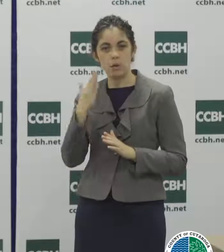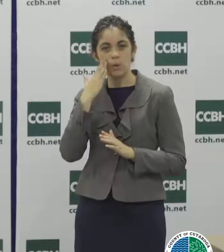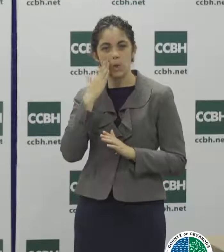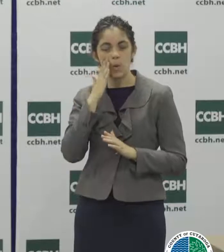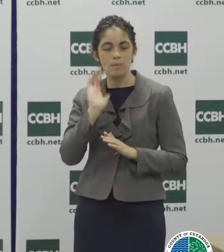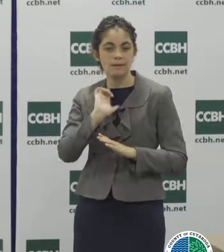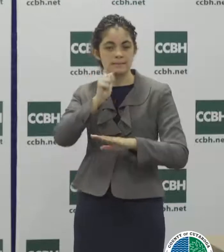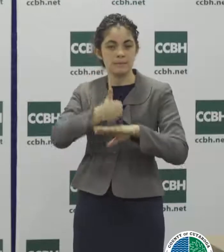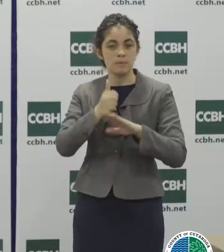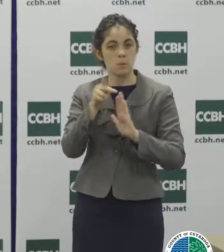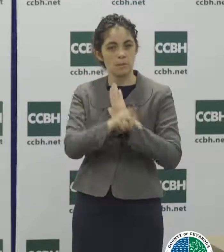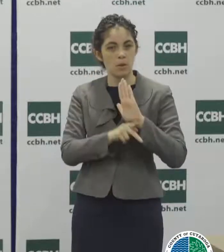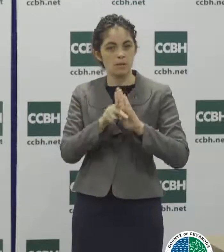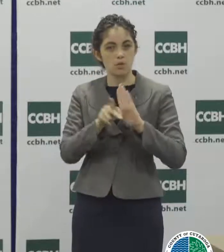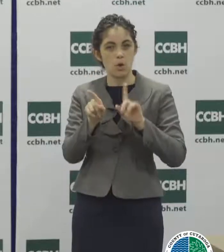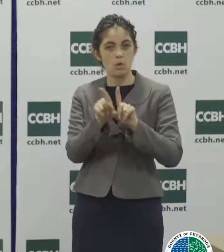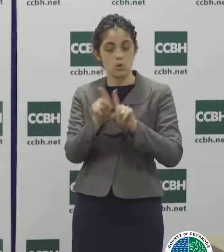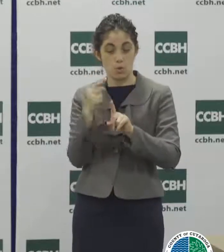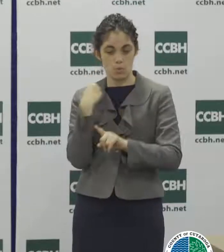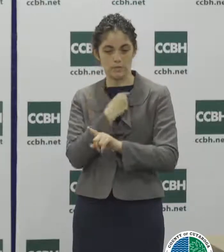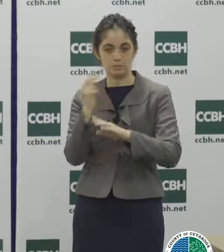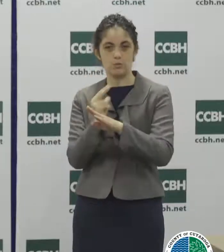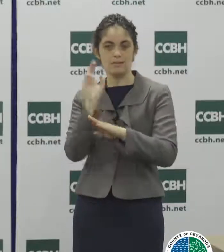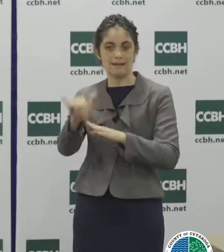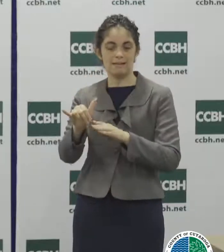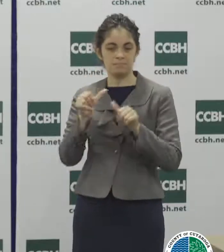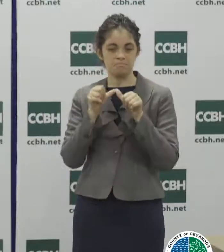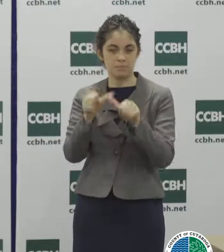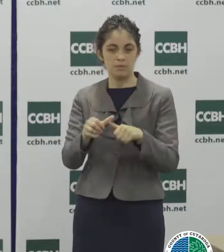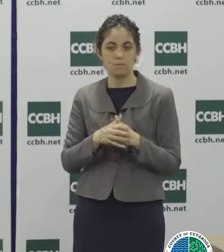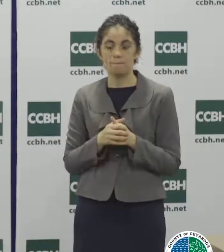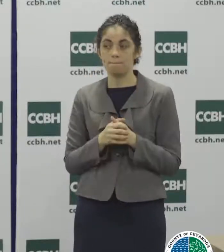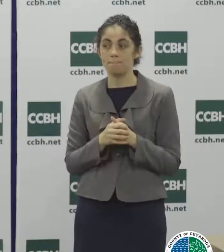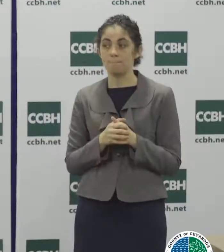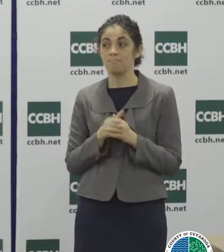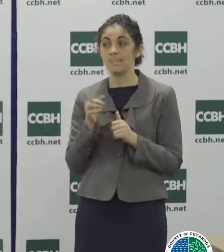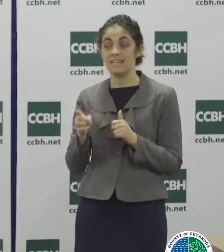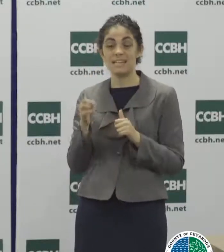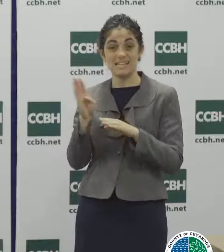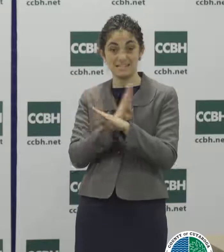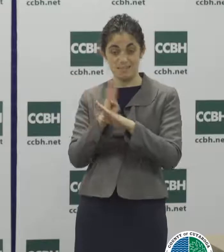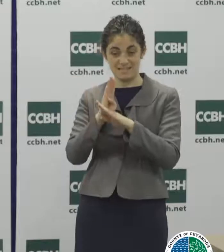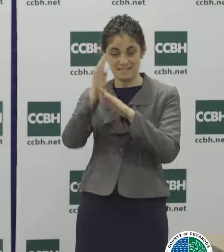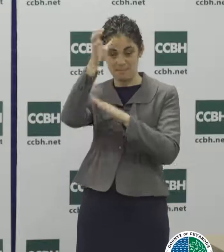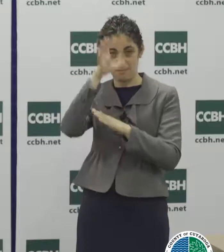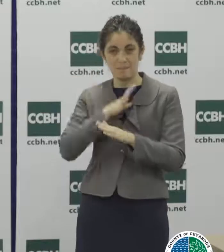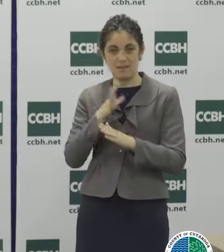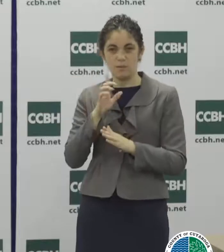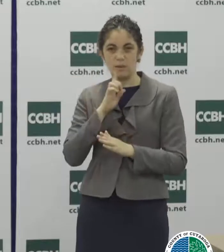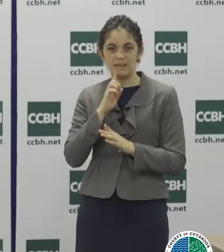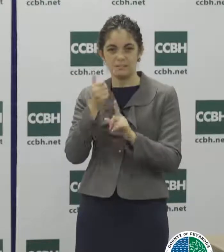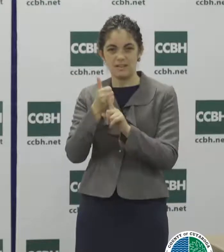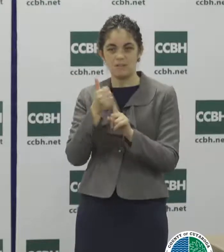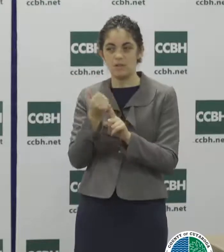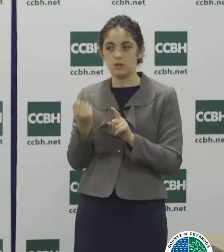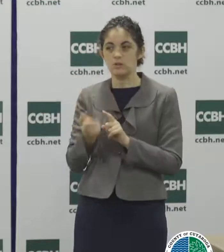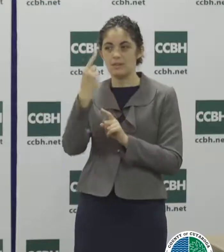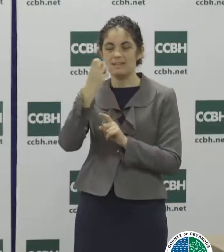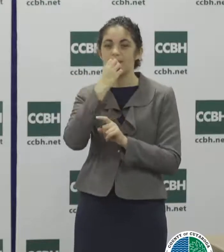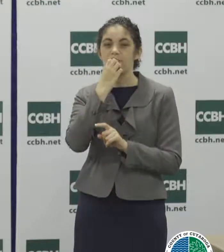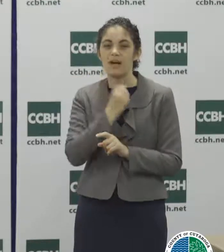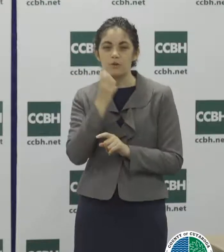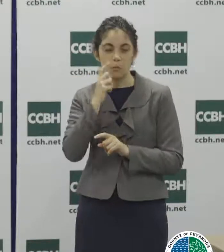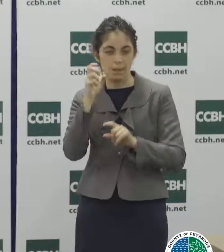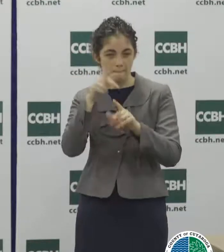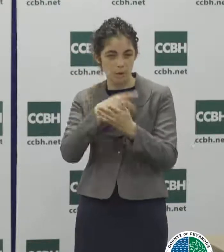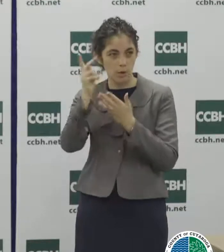is in place and that we're using it. Councilman Schron, as a businessman, understands the value of this program